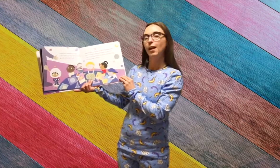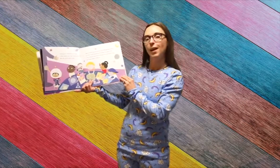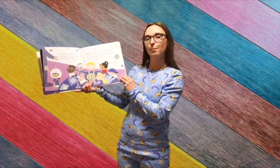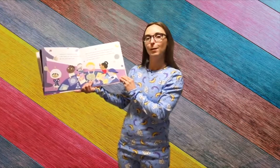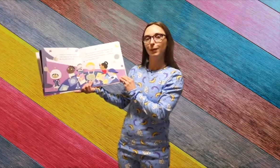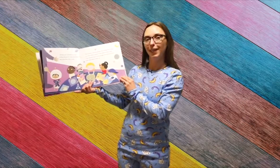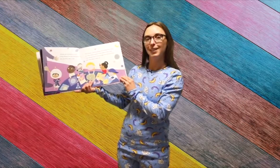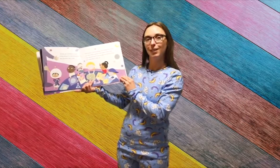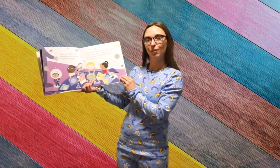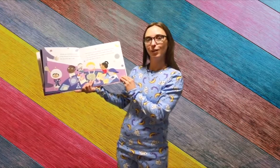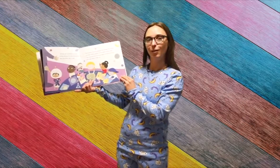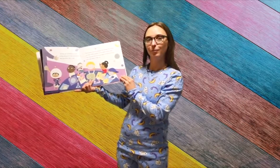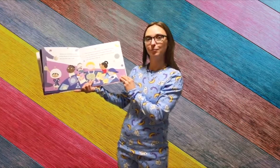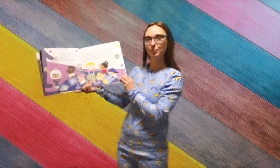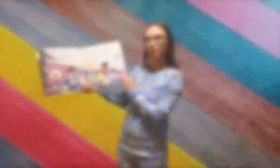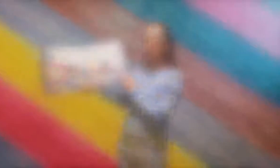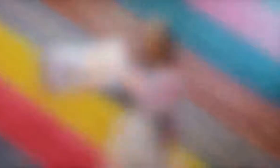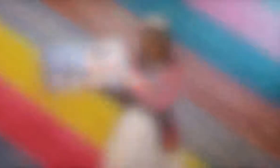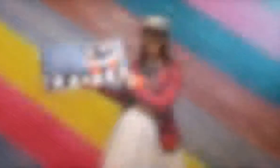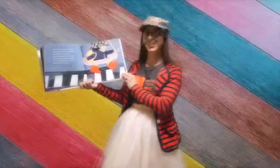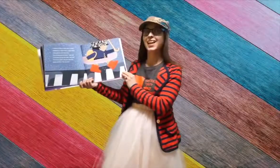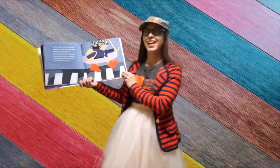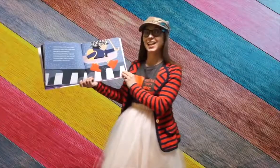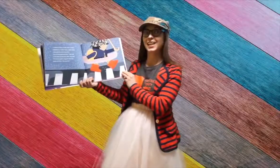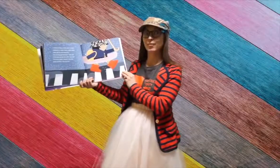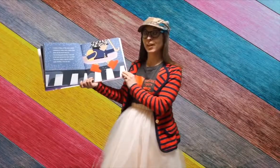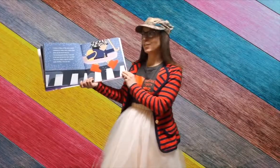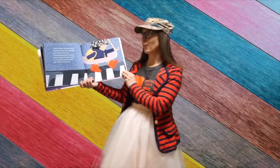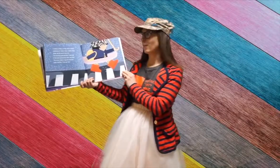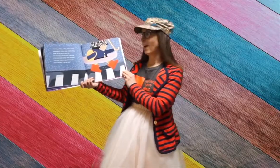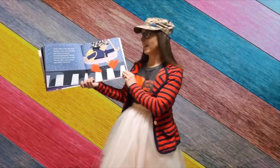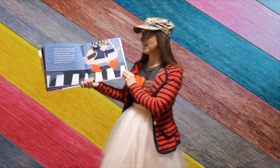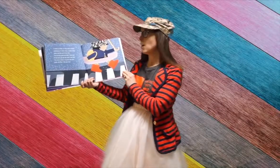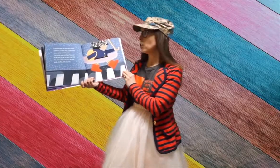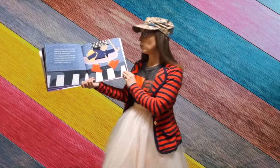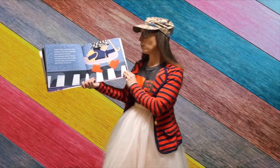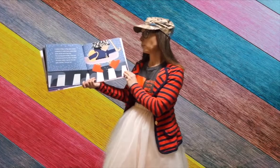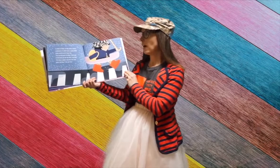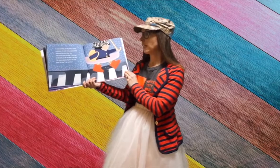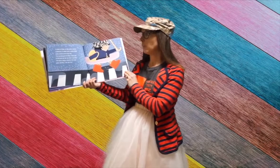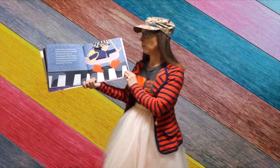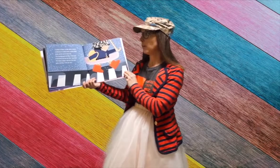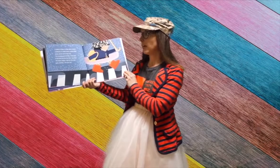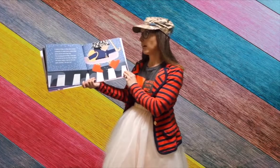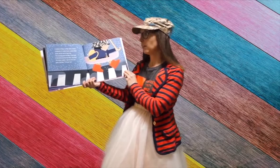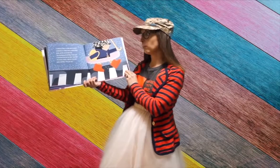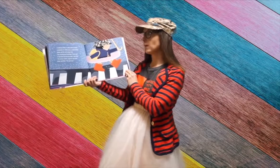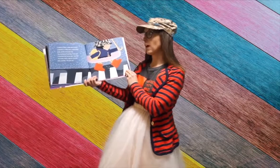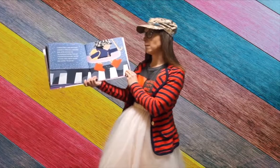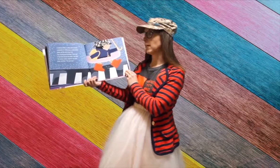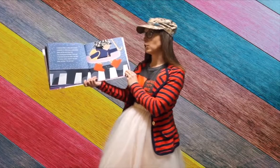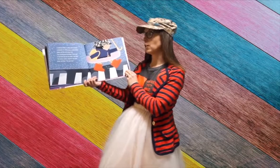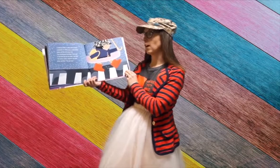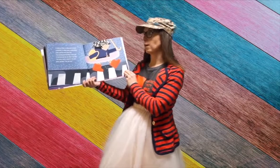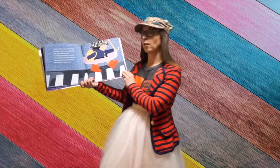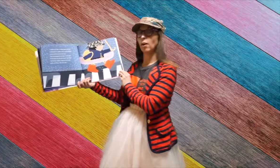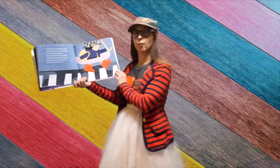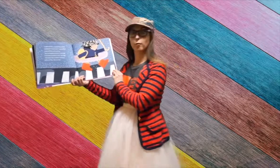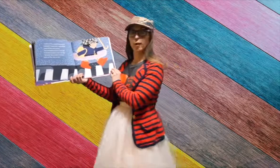made planets of their own. It rained on Friday, so Riley wore a colorful combination of rubber